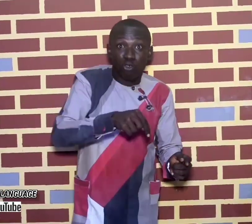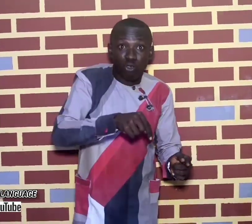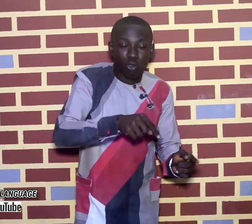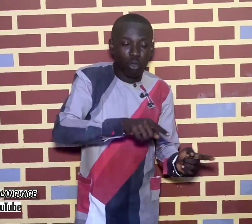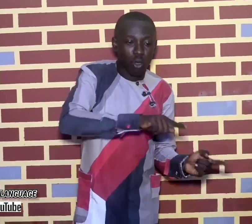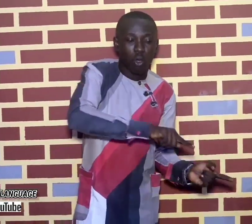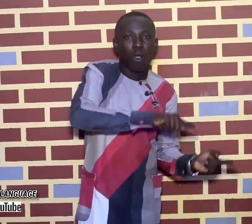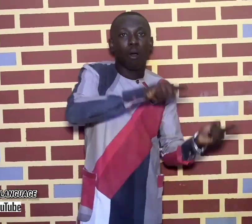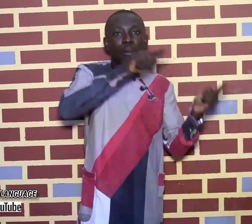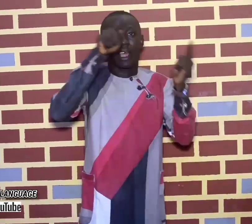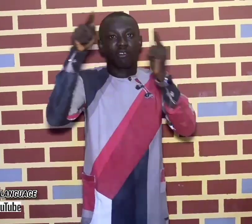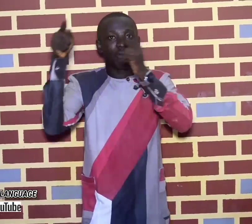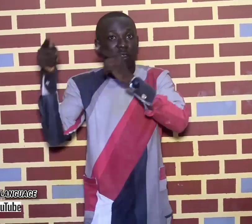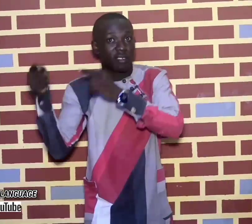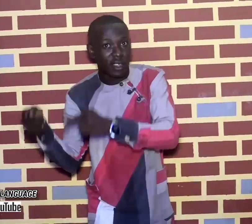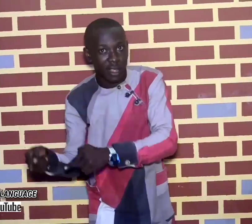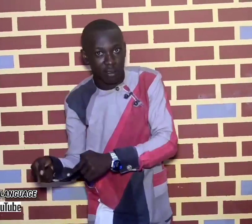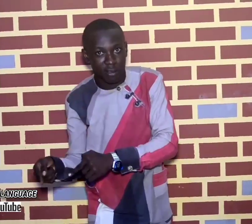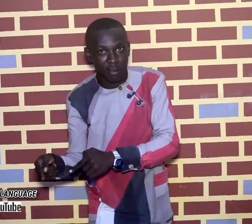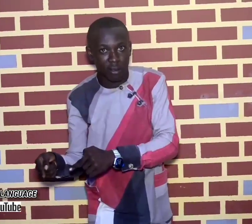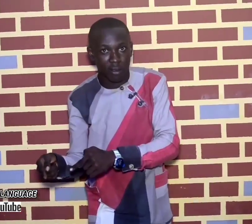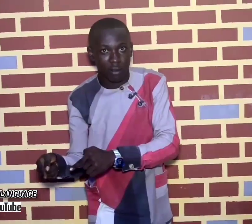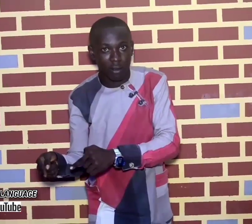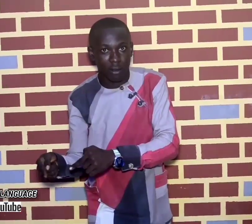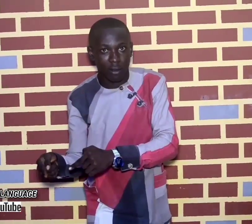must come last of the sentence.